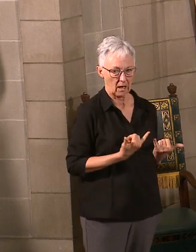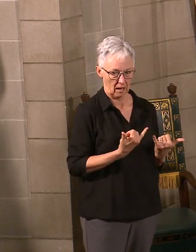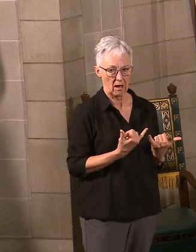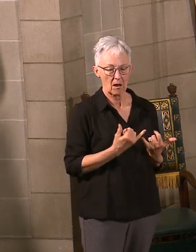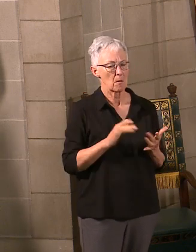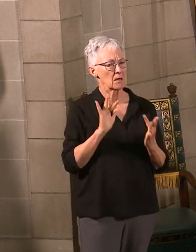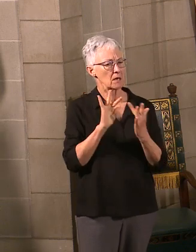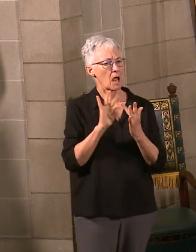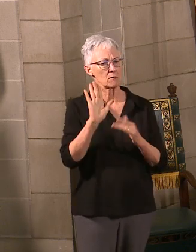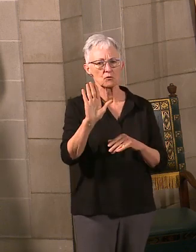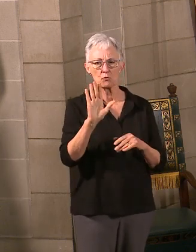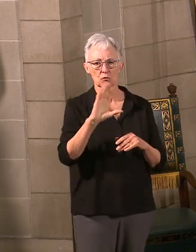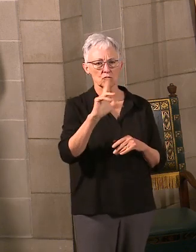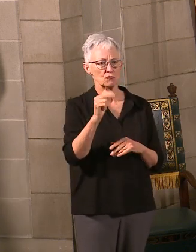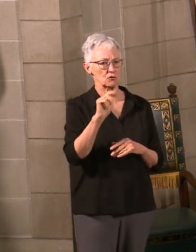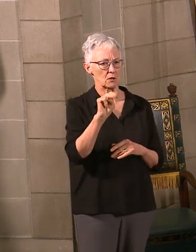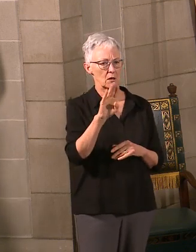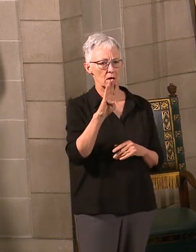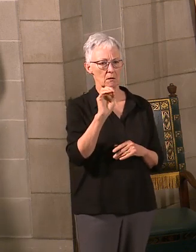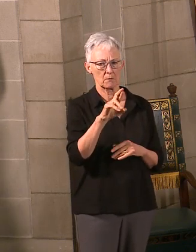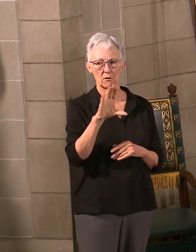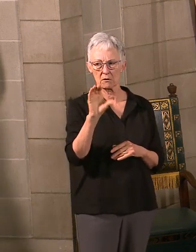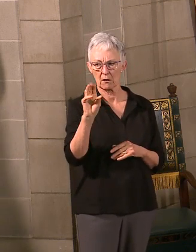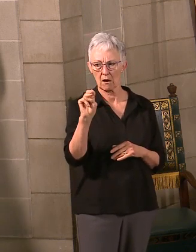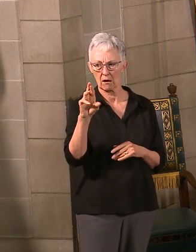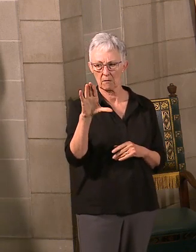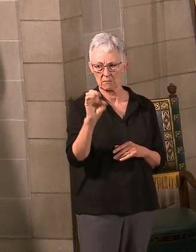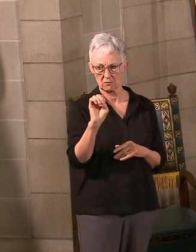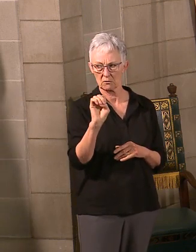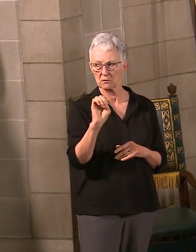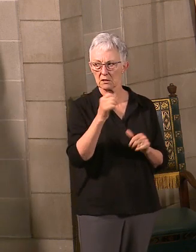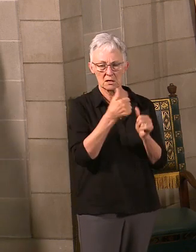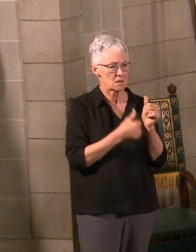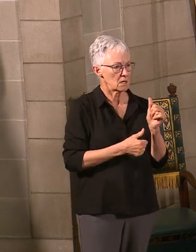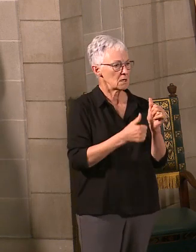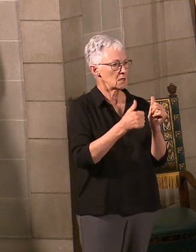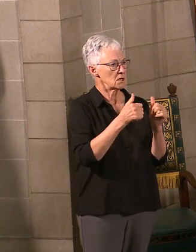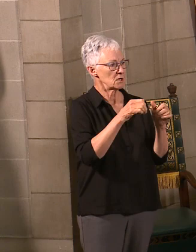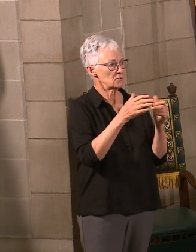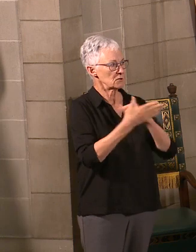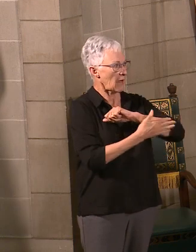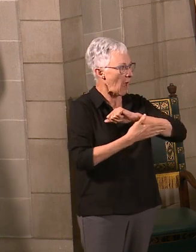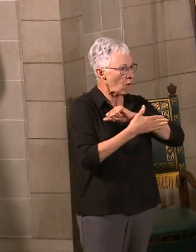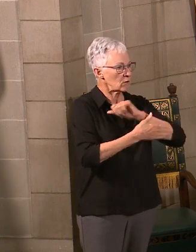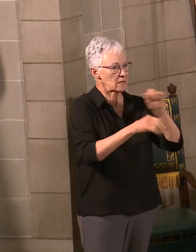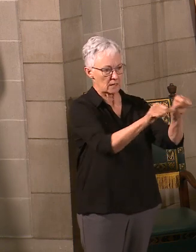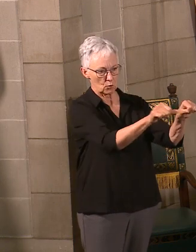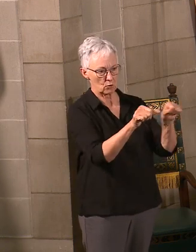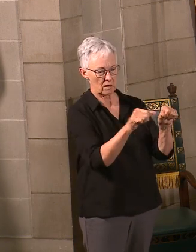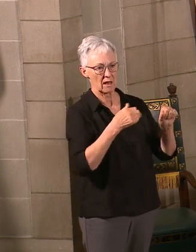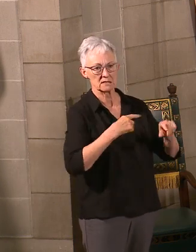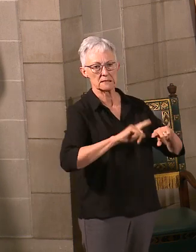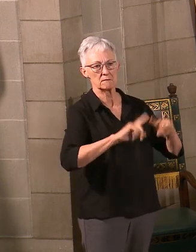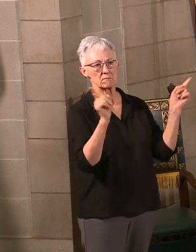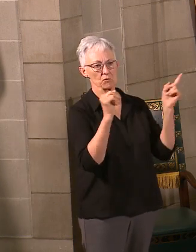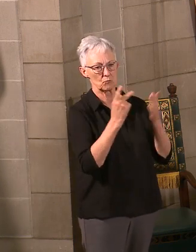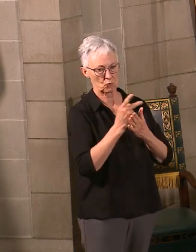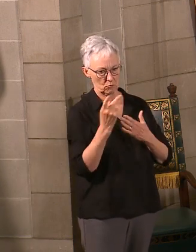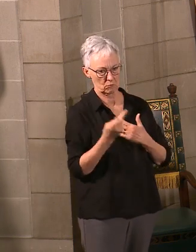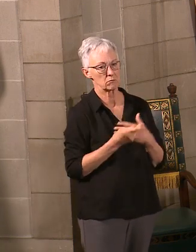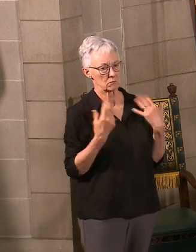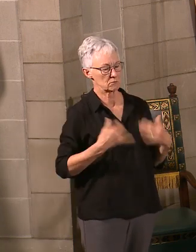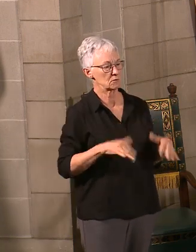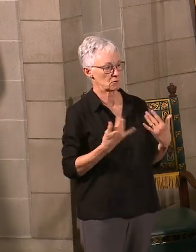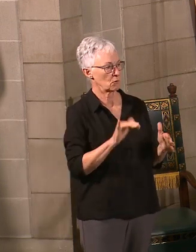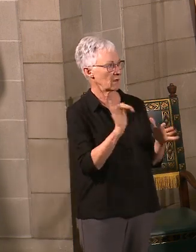has different programs, and it does make a difference, and it keeps those businesses going in our downtown communities, which is absolutely essential. So